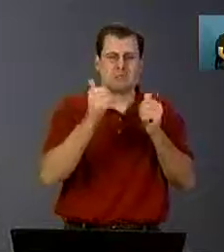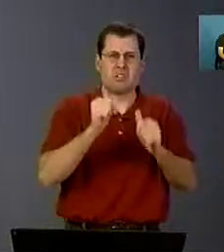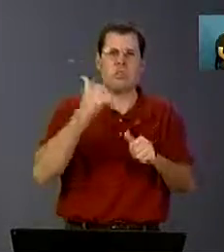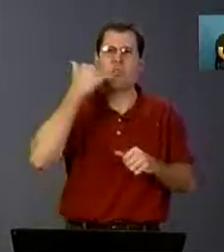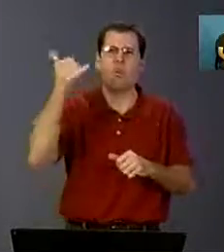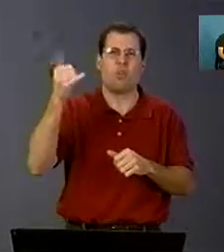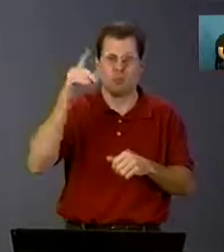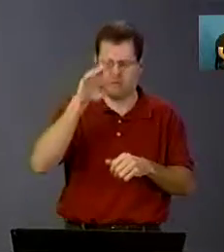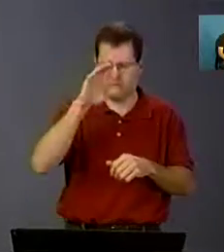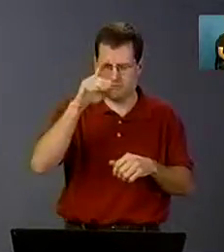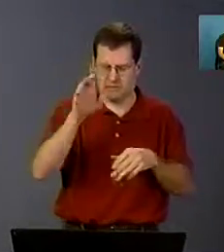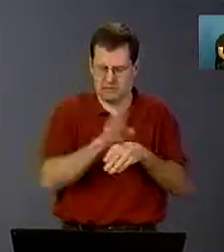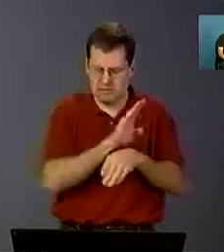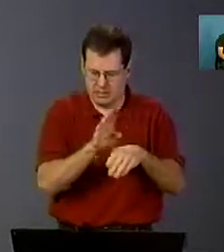professional?